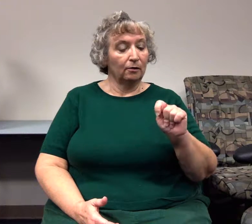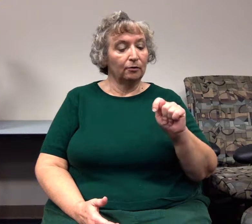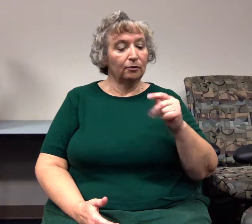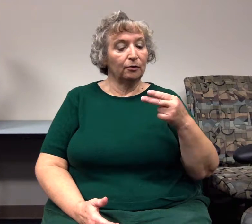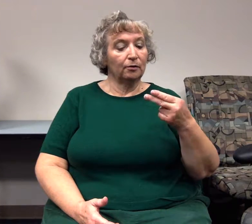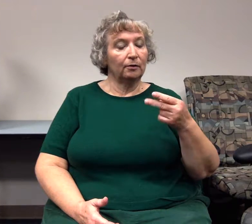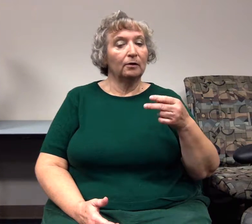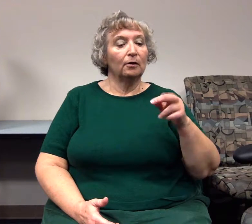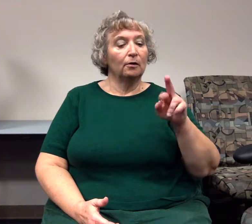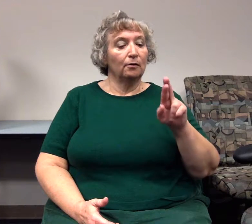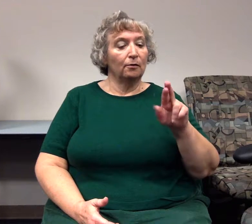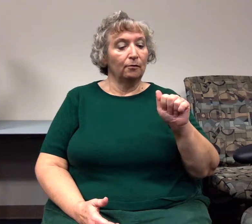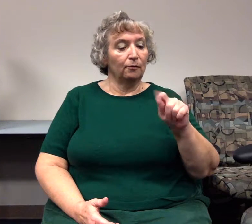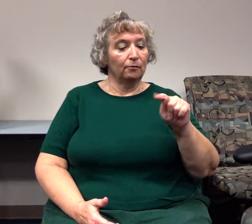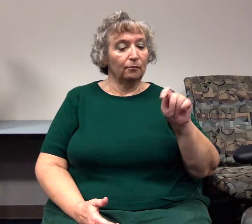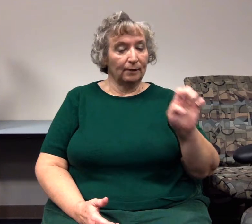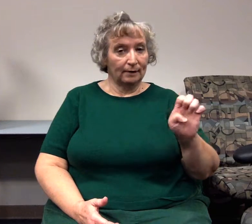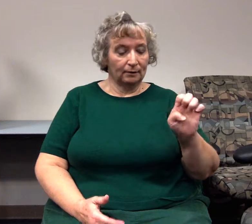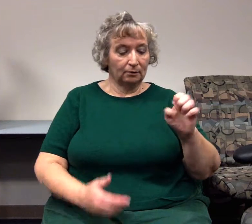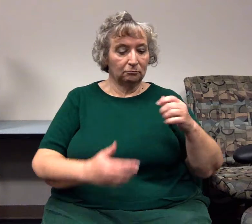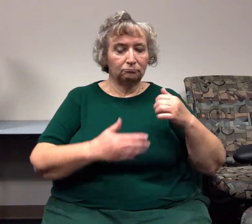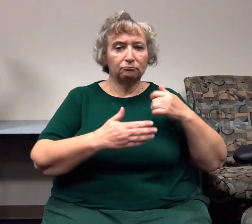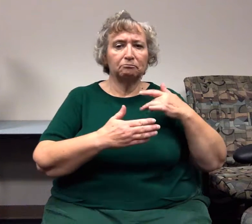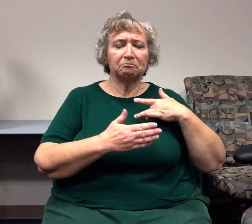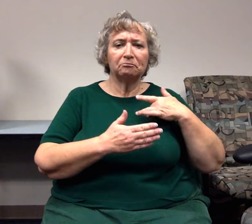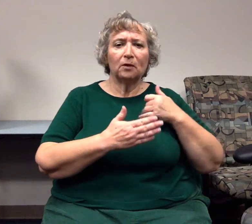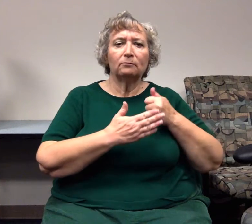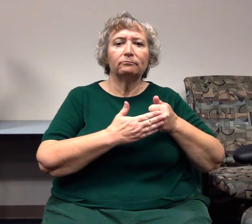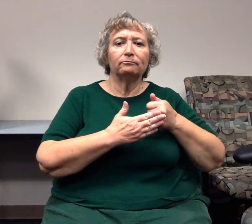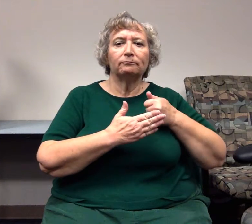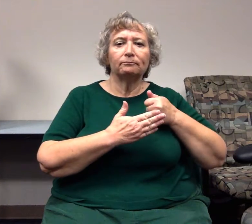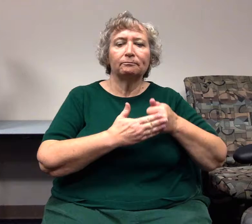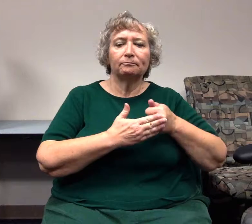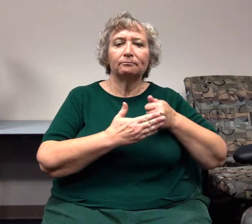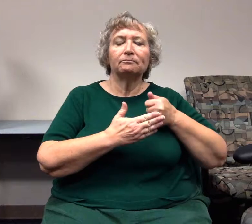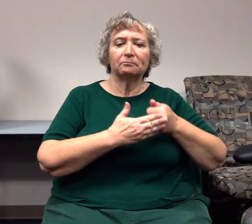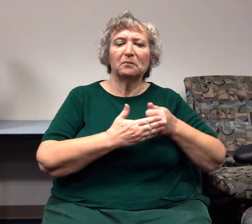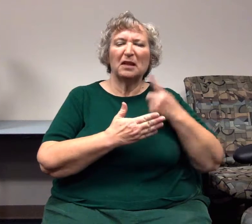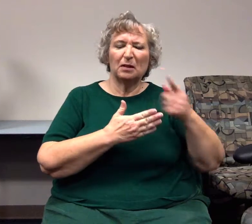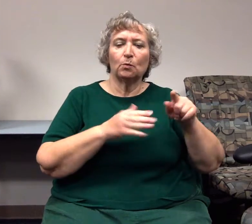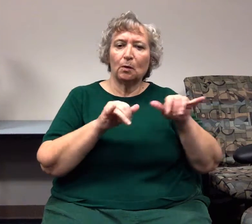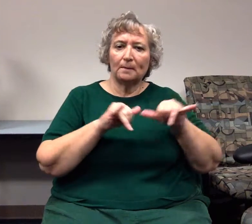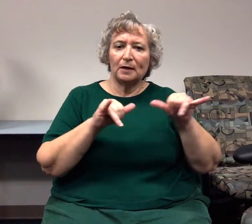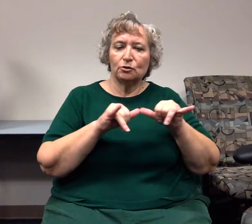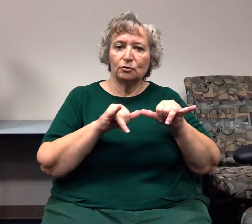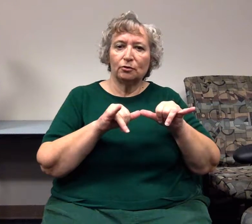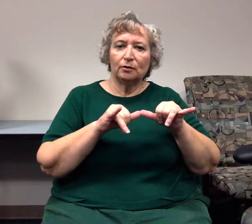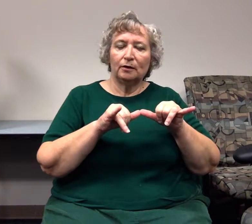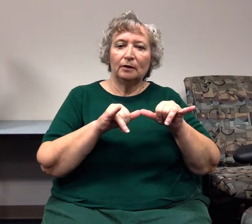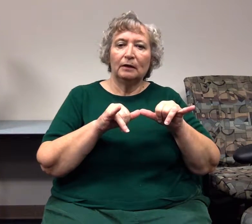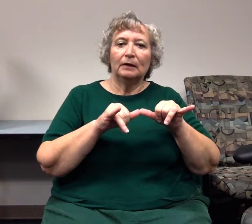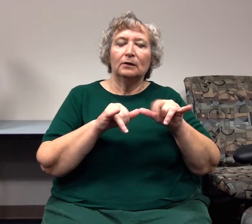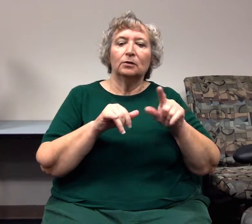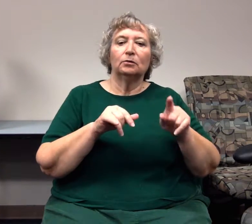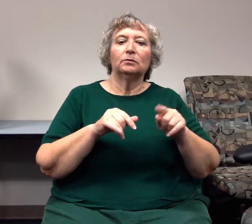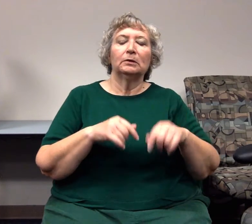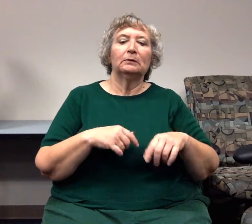first activity actually is inactivity. We're going to just sit, and we're going to measure our heart rate for 1